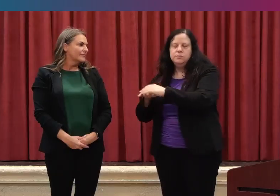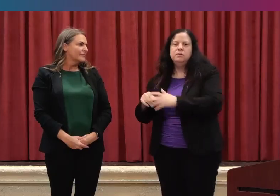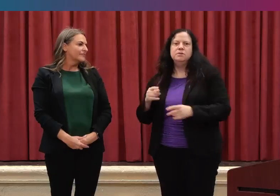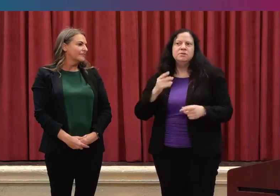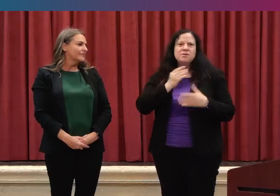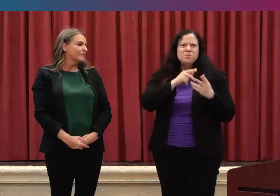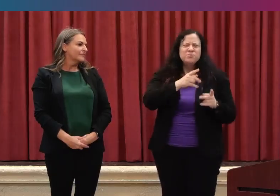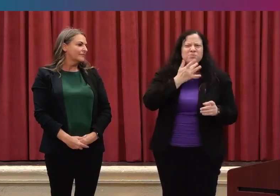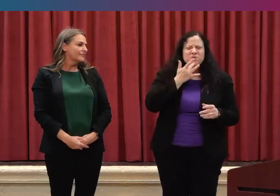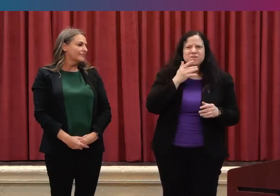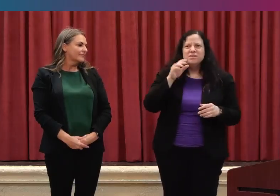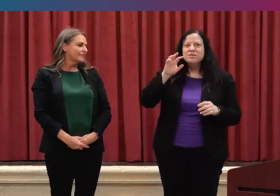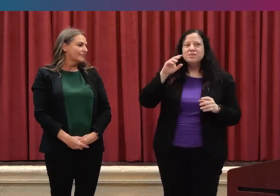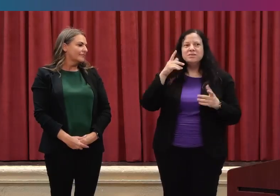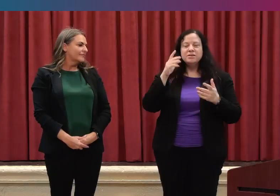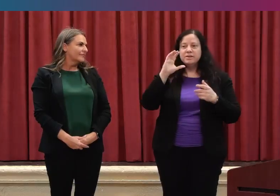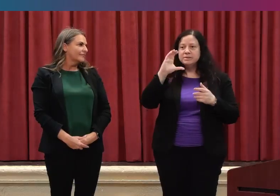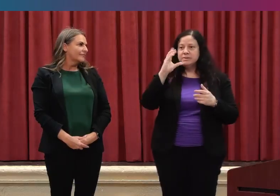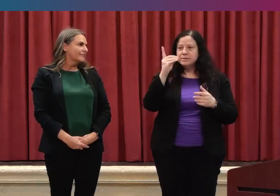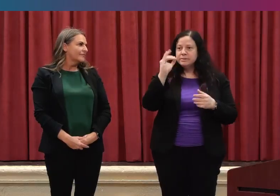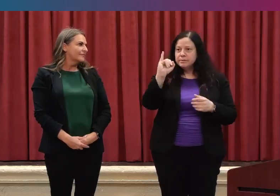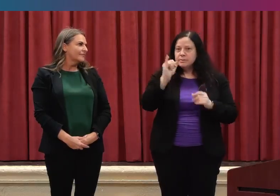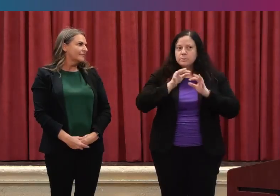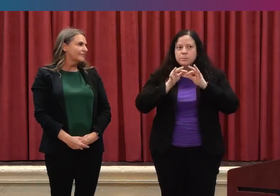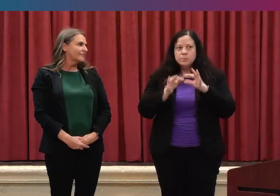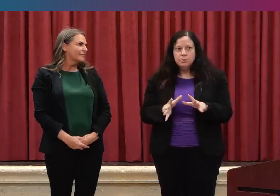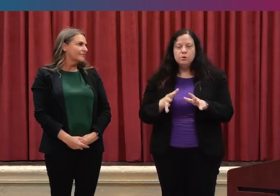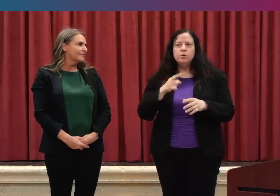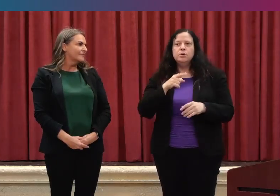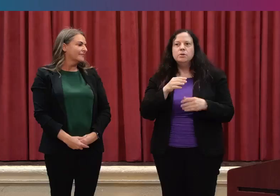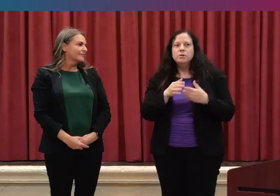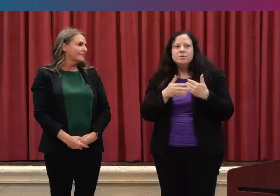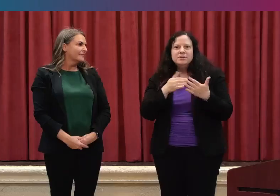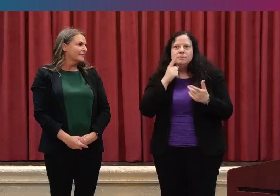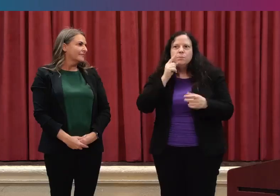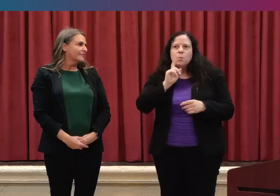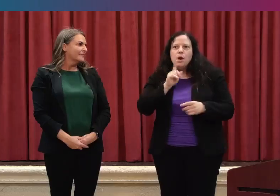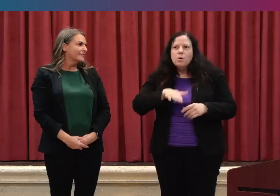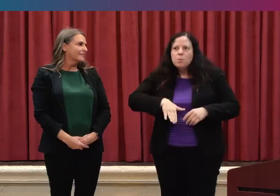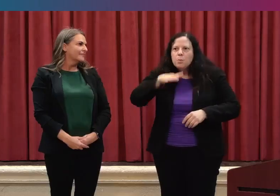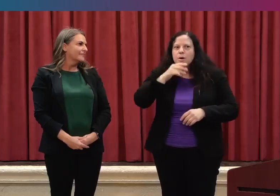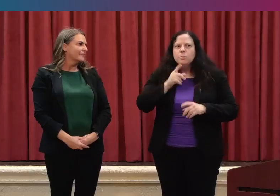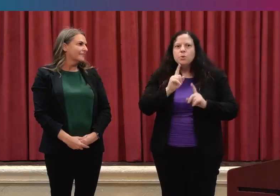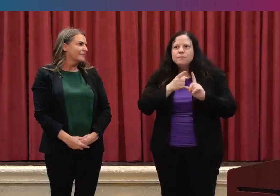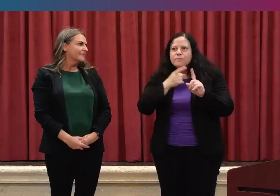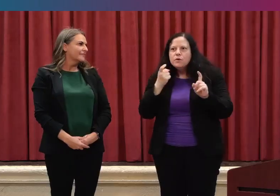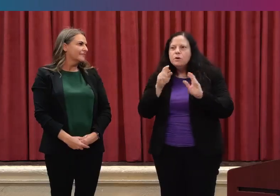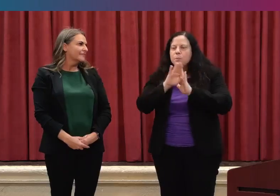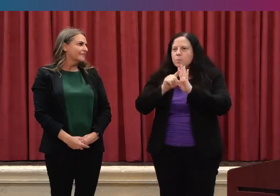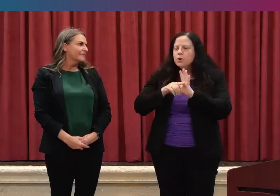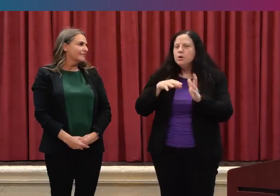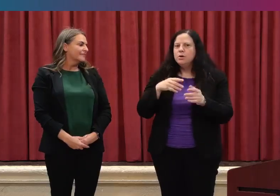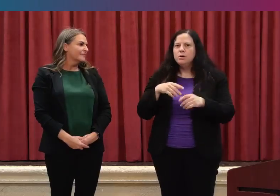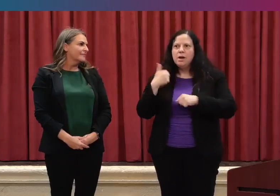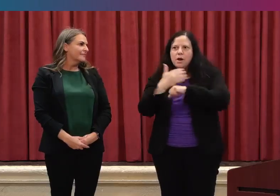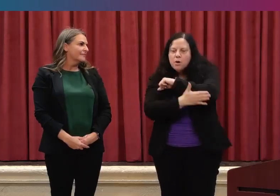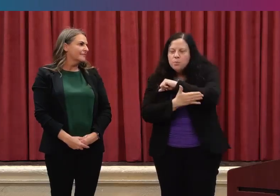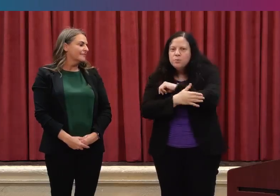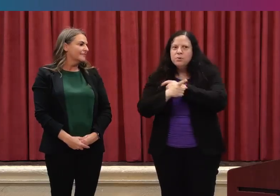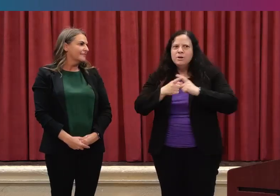tactile, that's what you need to request. If you prefer a CDI to to work with you, maybe your background, because of